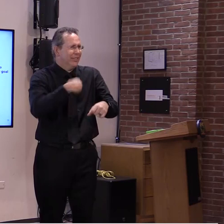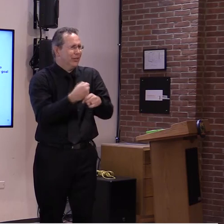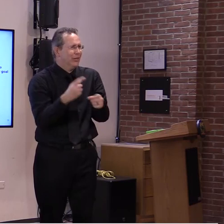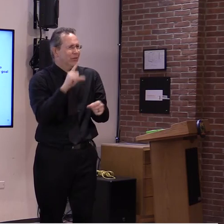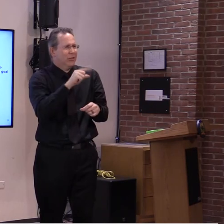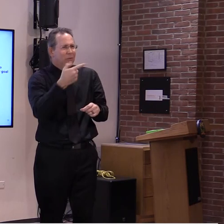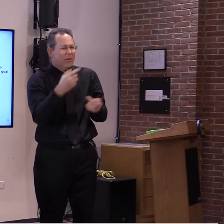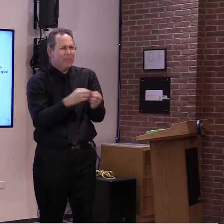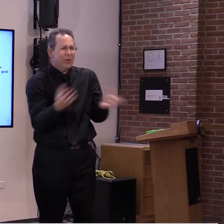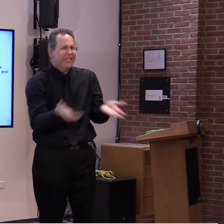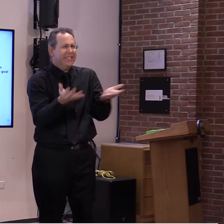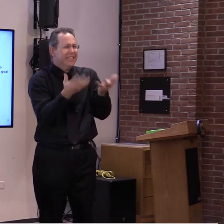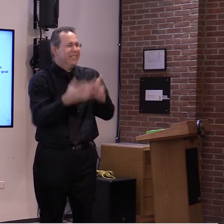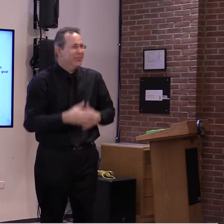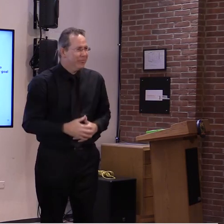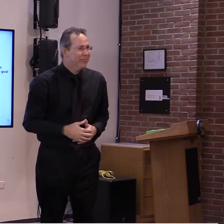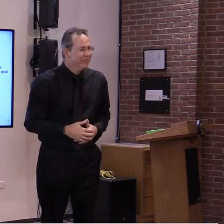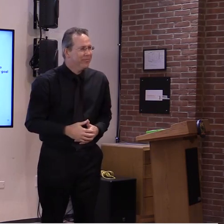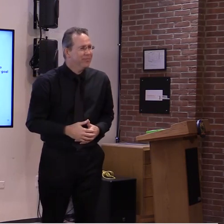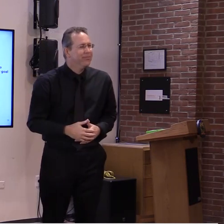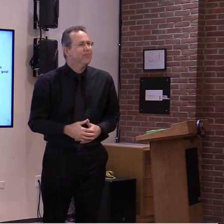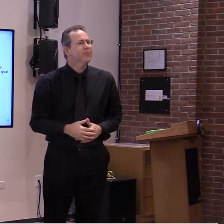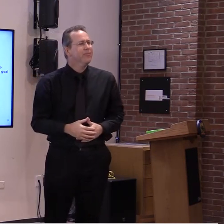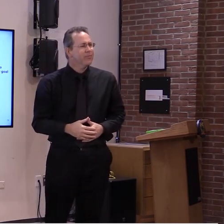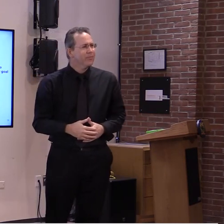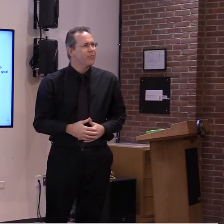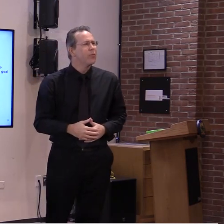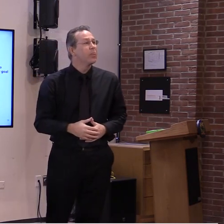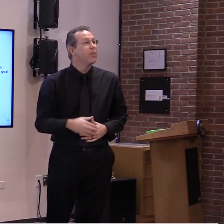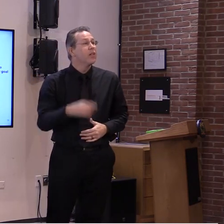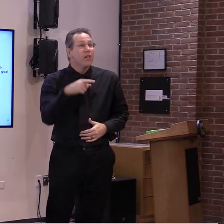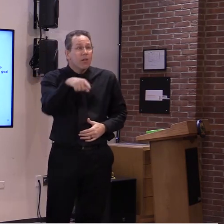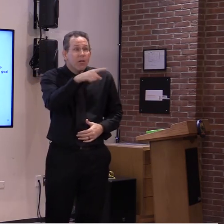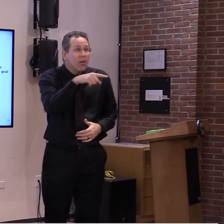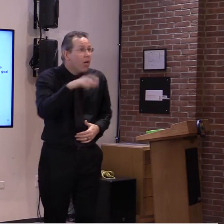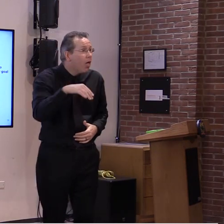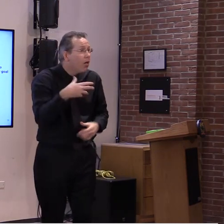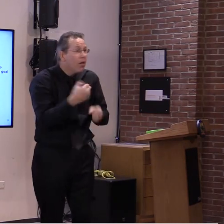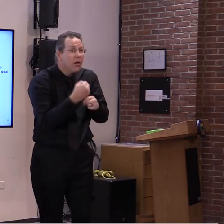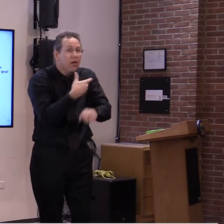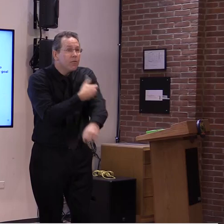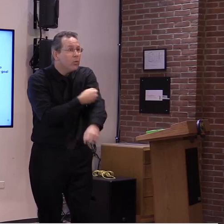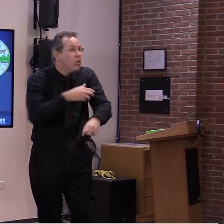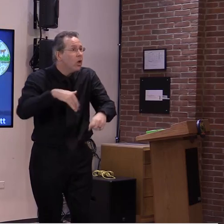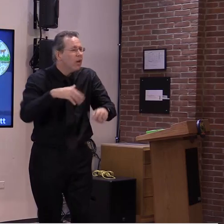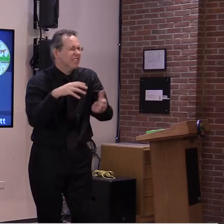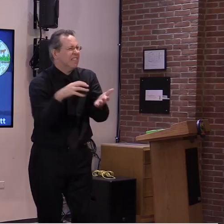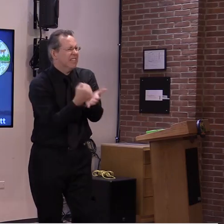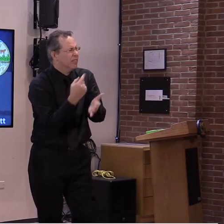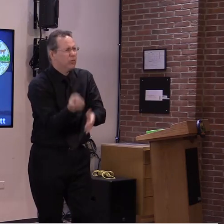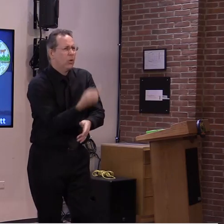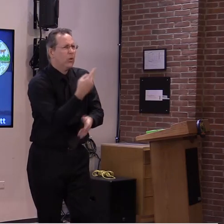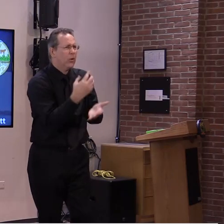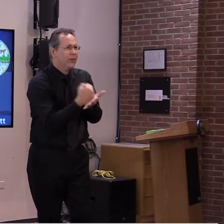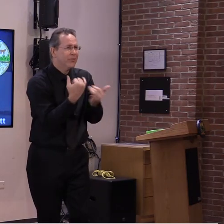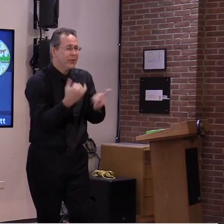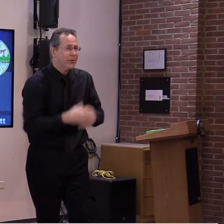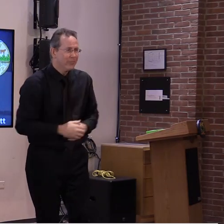by your local pharmacy and get your flu shot. And with that, I'll now turn it over to Dr. Levine.